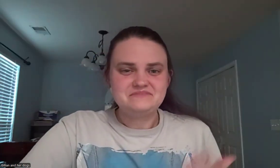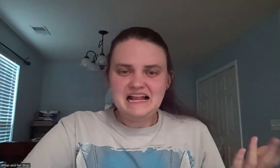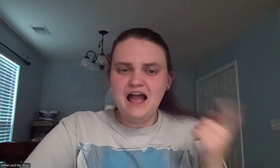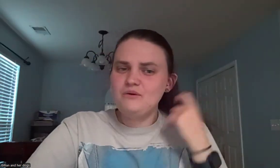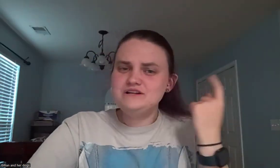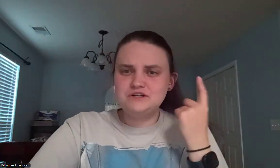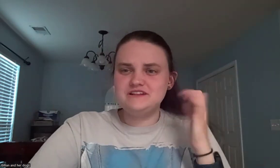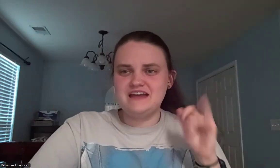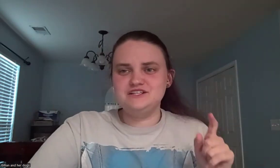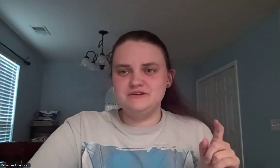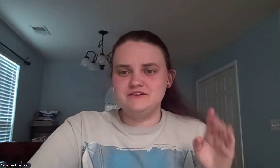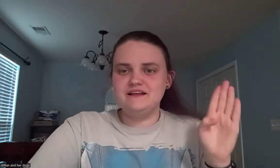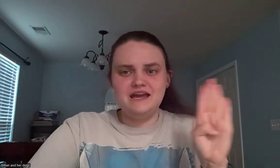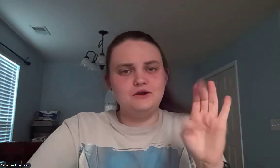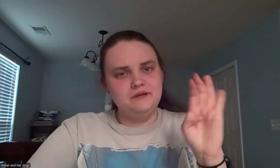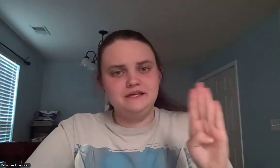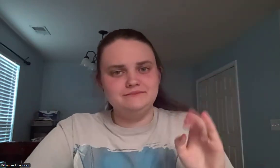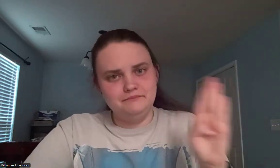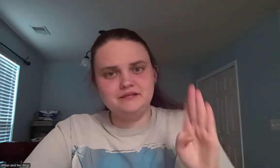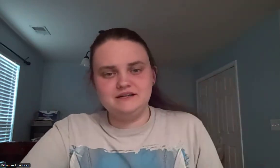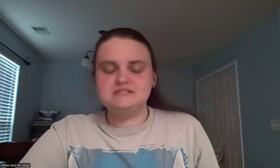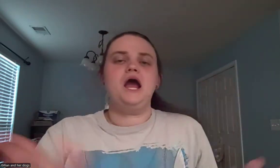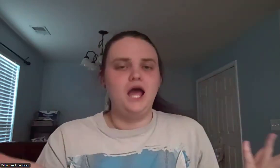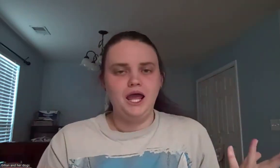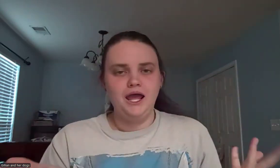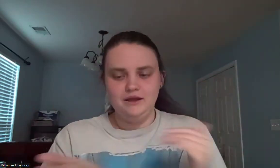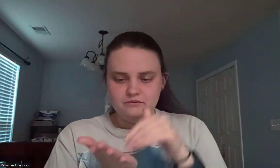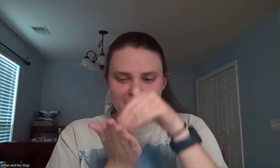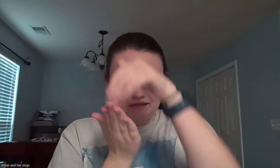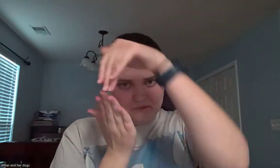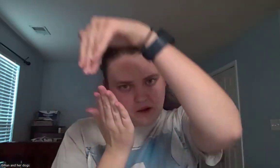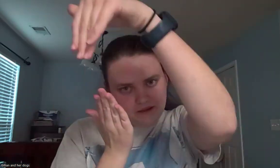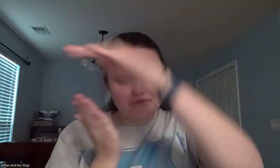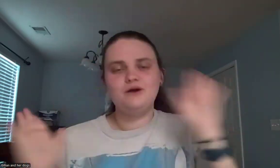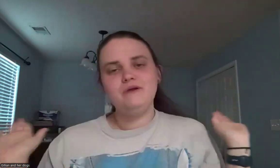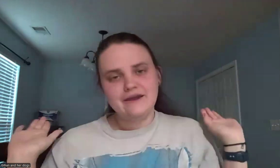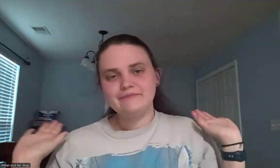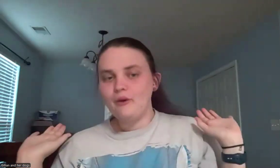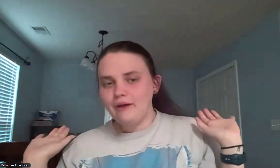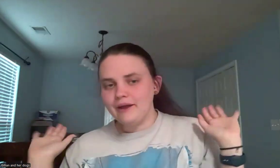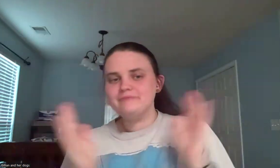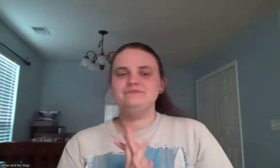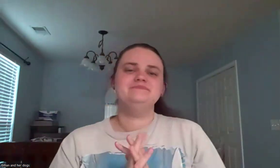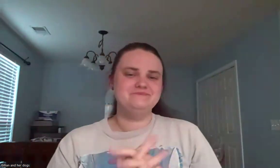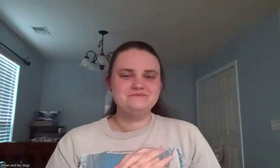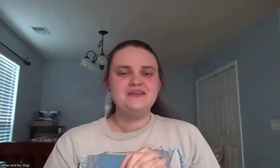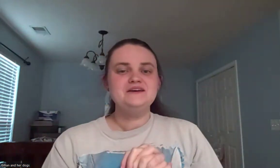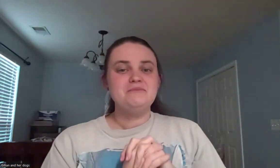I always wondered that too. And they were like, yeah, no, billion, billion. I was like, we can't keep going, but okay, okay.